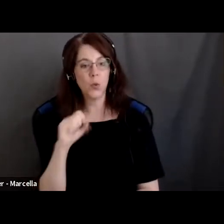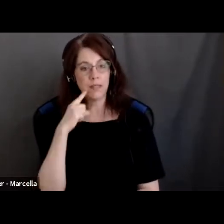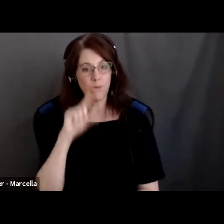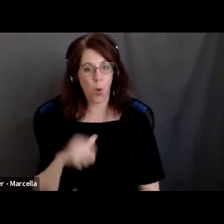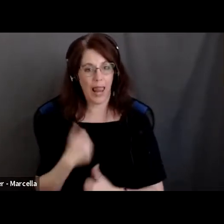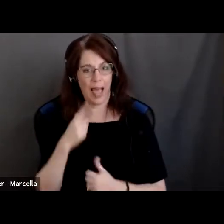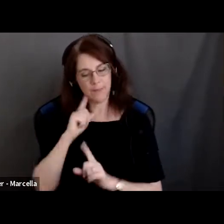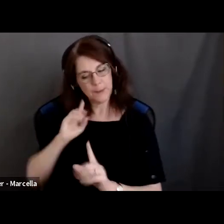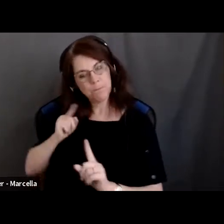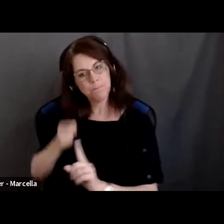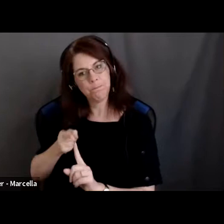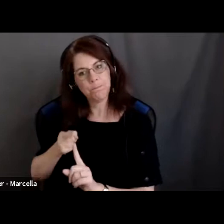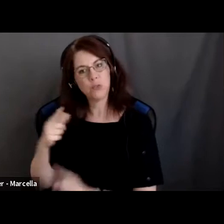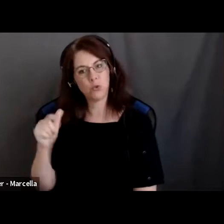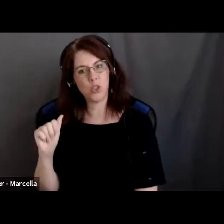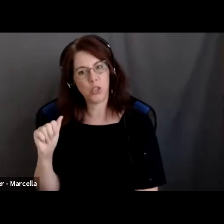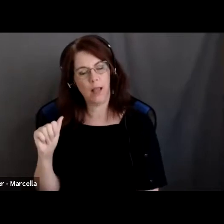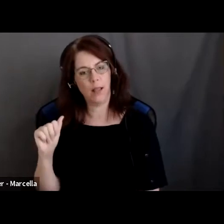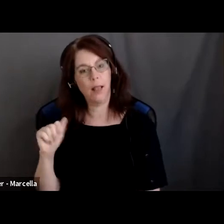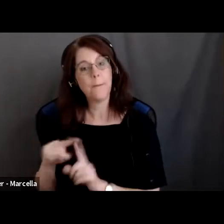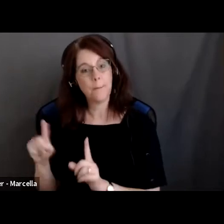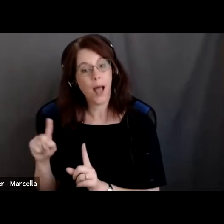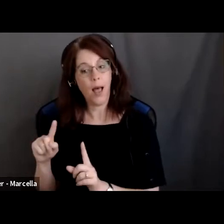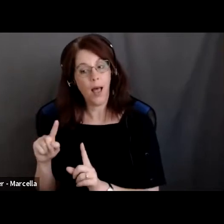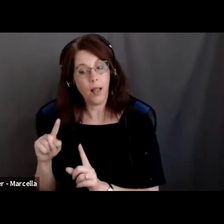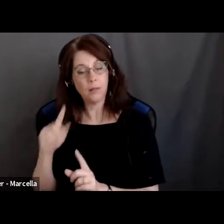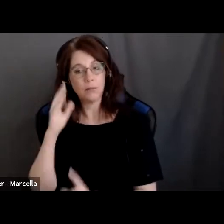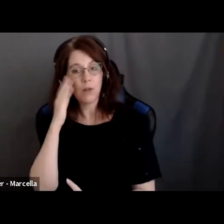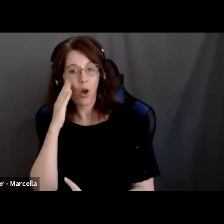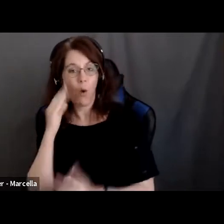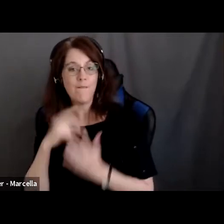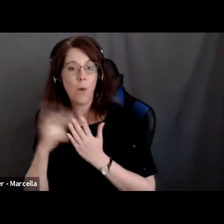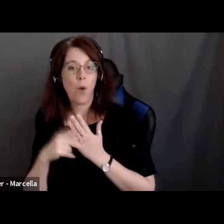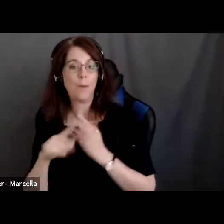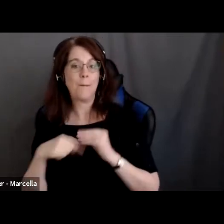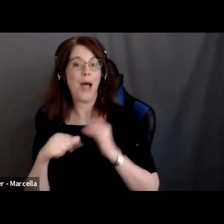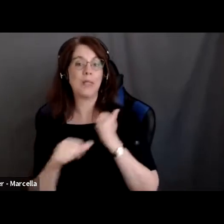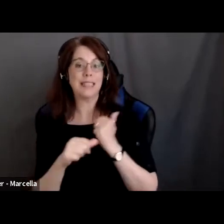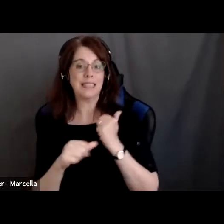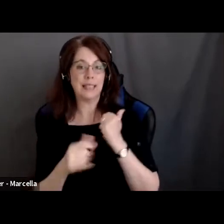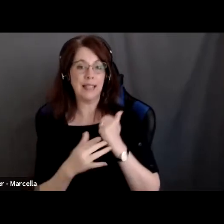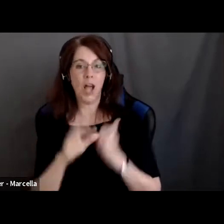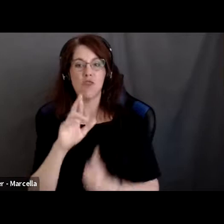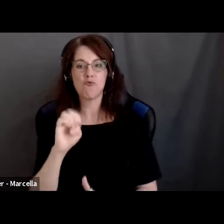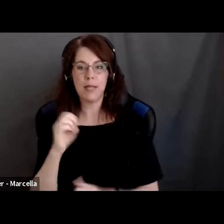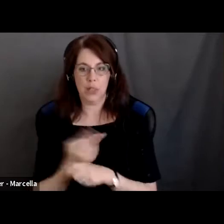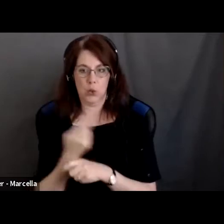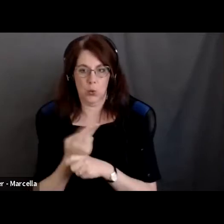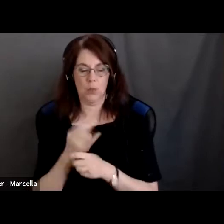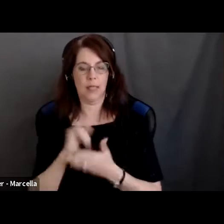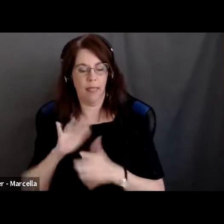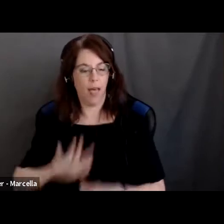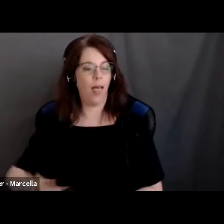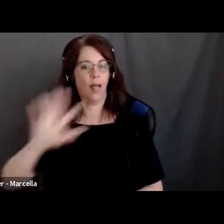for Georgia, but we do have programs on assistive technology reuse that do span the country, and we